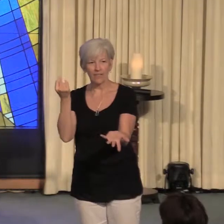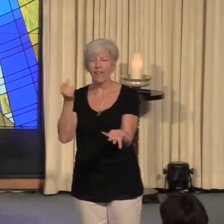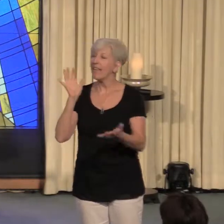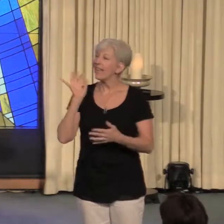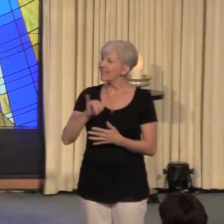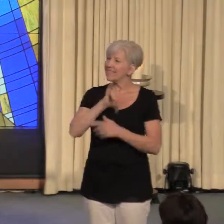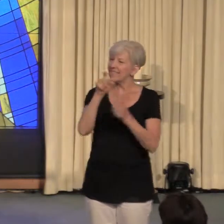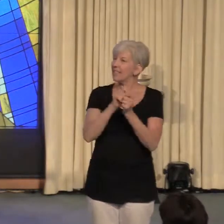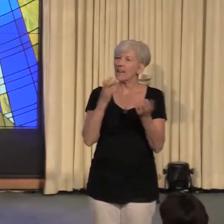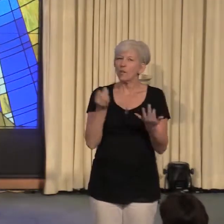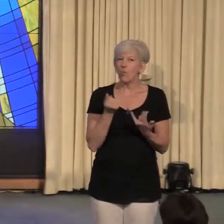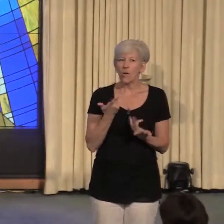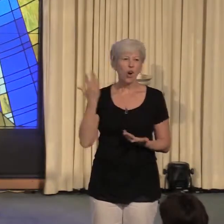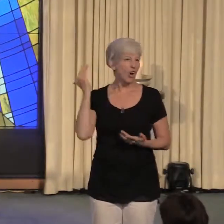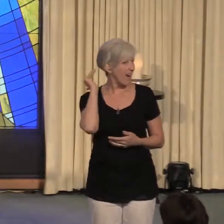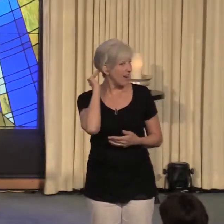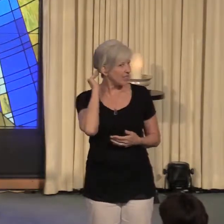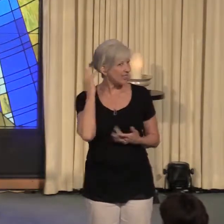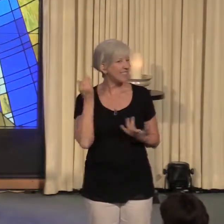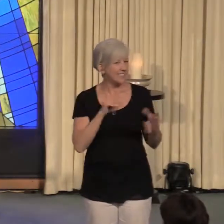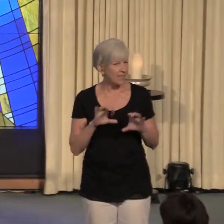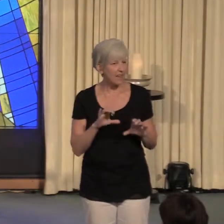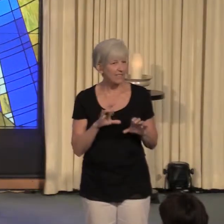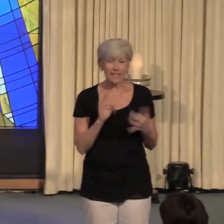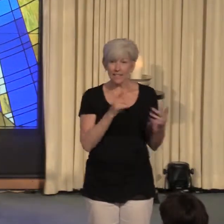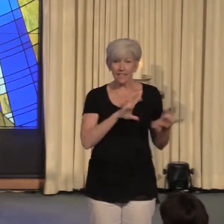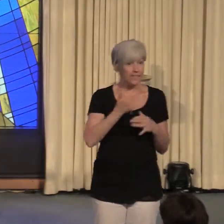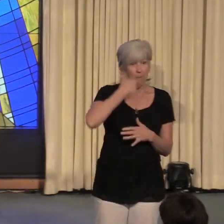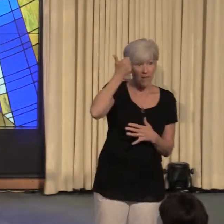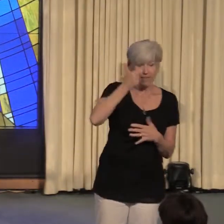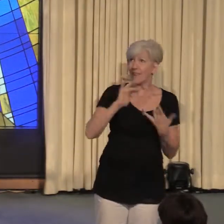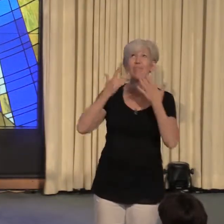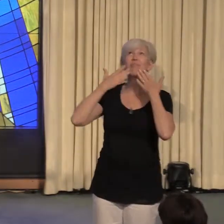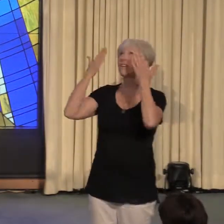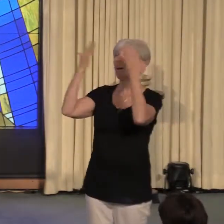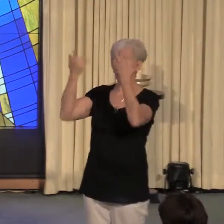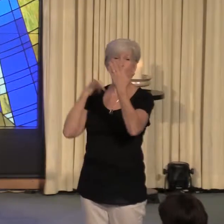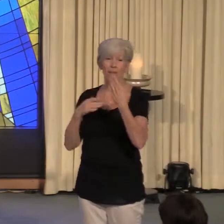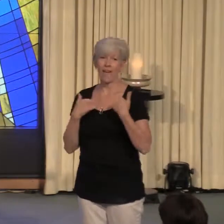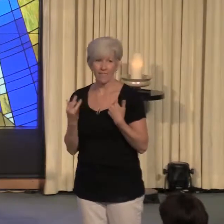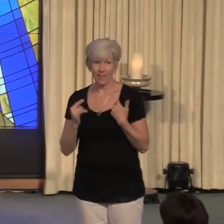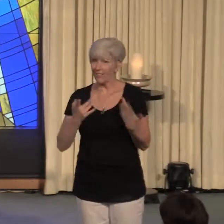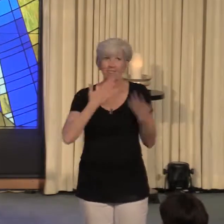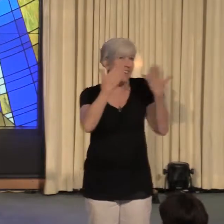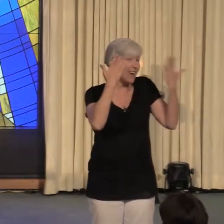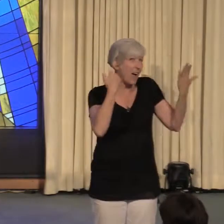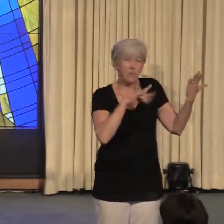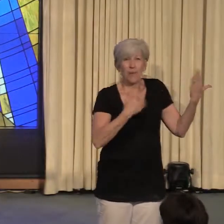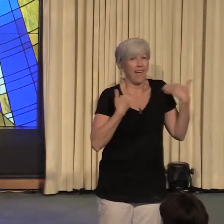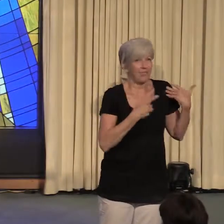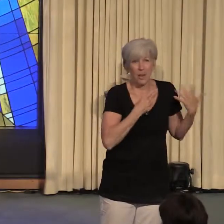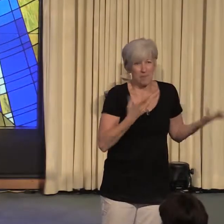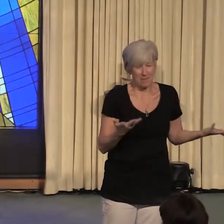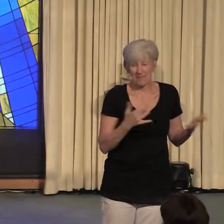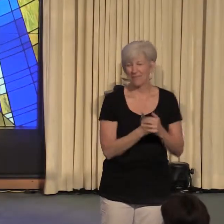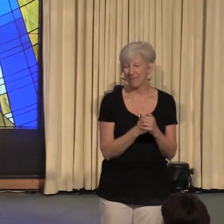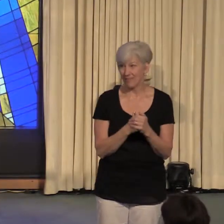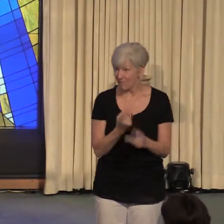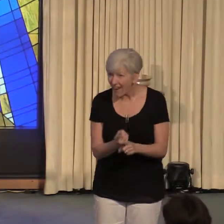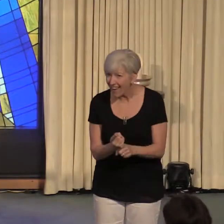what our consciousness does. It does its best, and thank God we have it, and thank God we have Jamie, right?